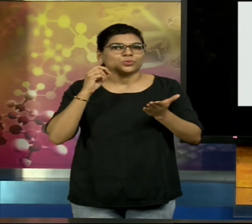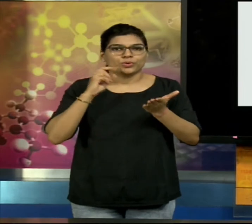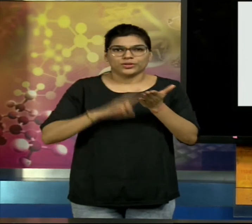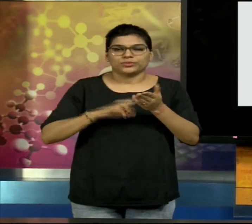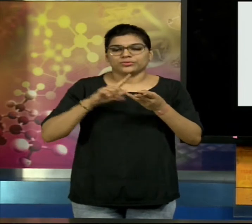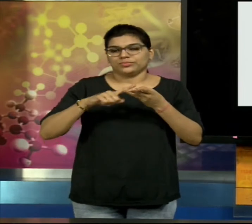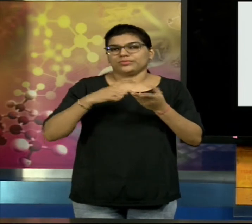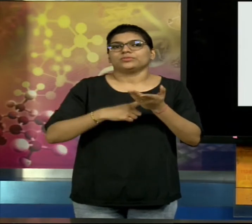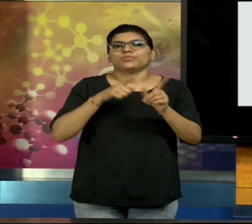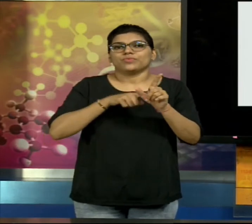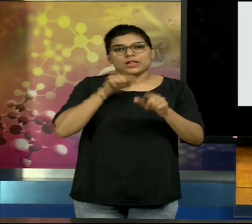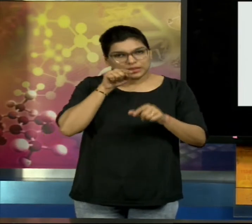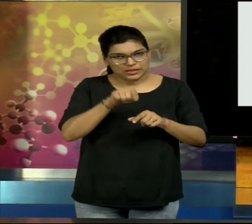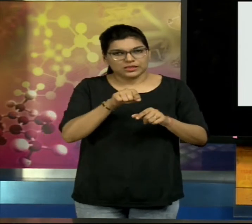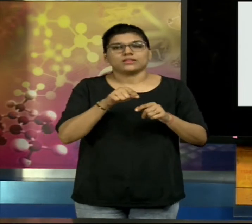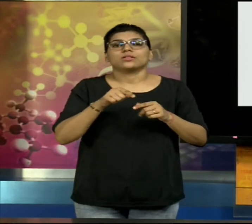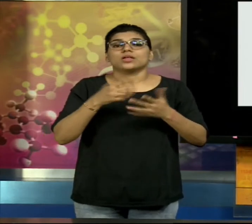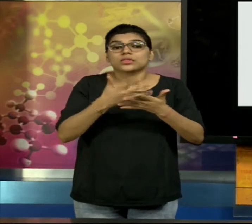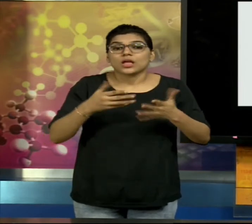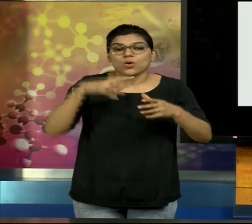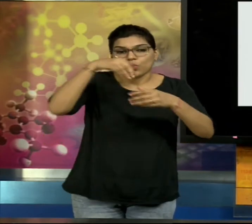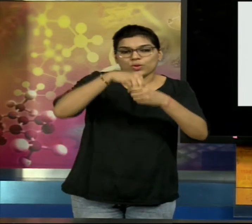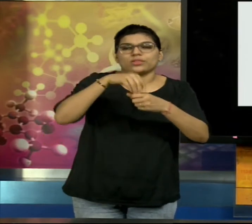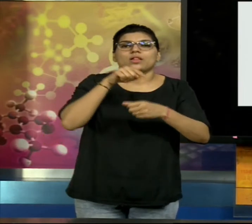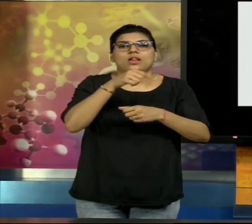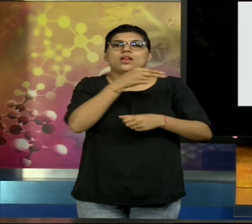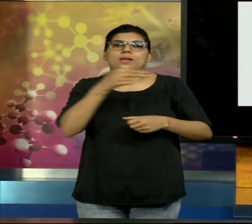items are known as stationery items.